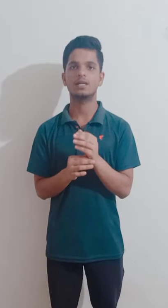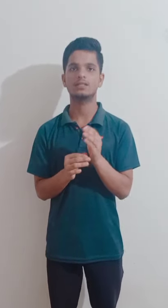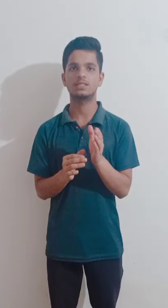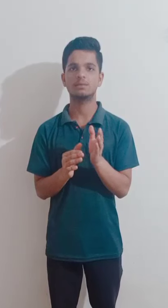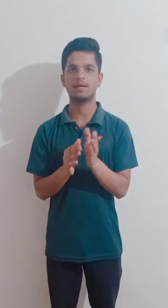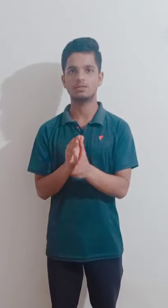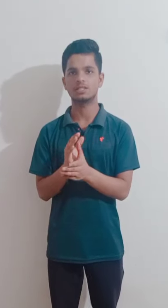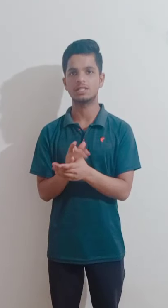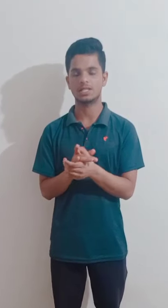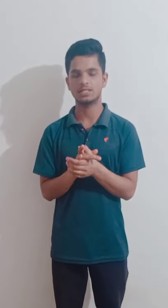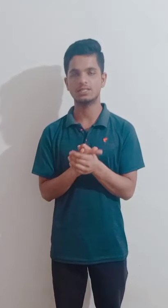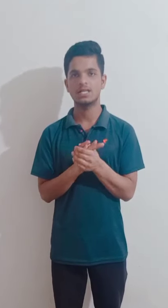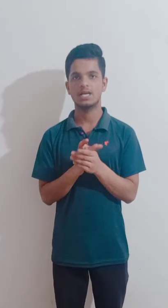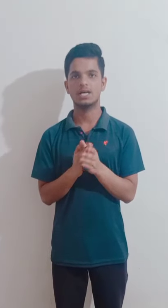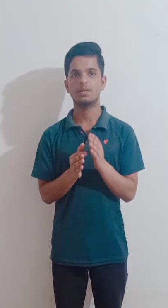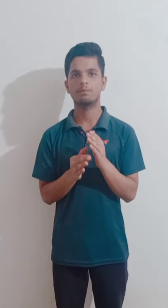by using literals, first